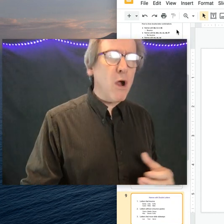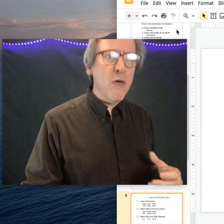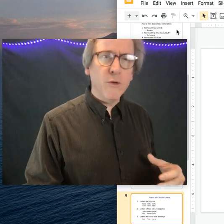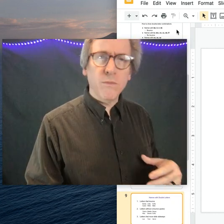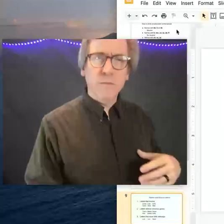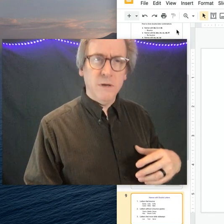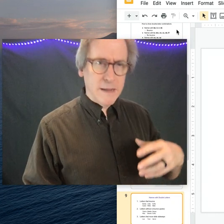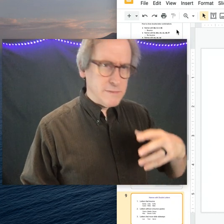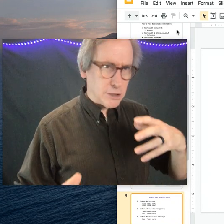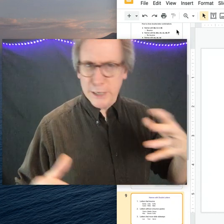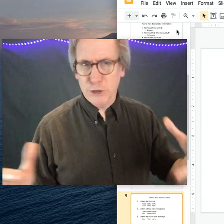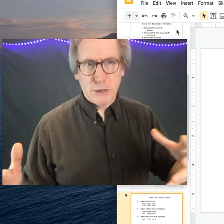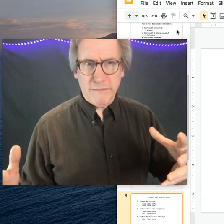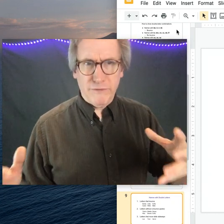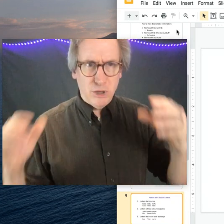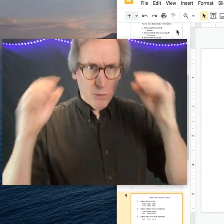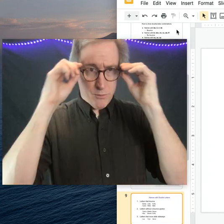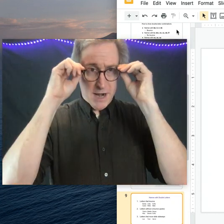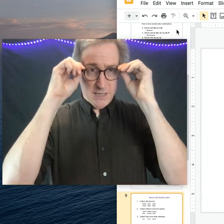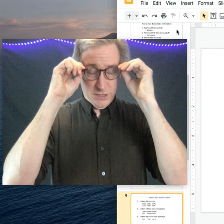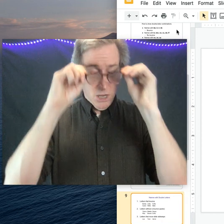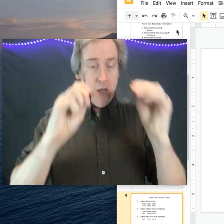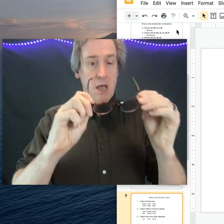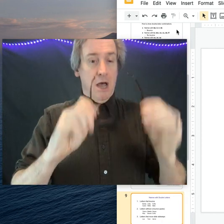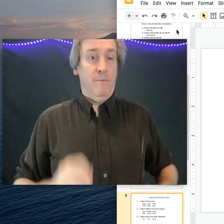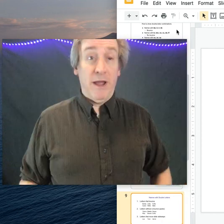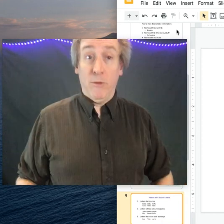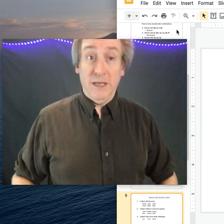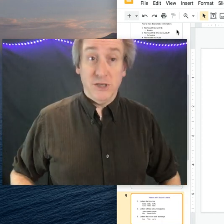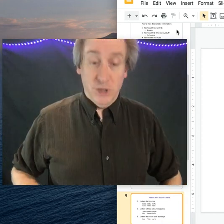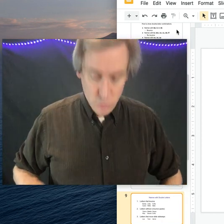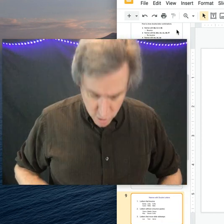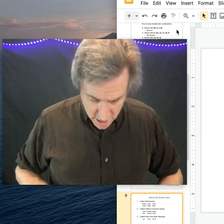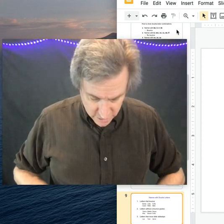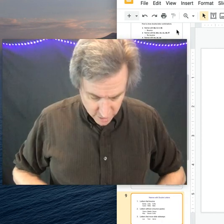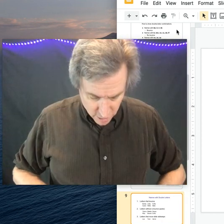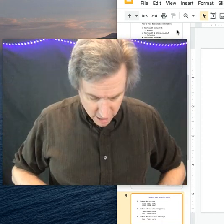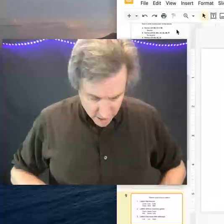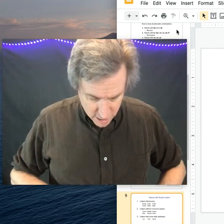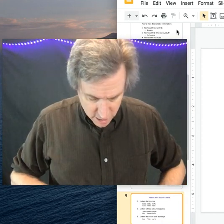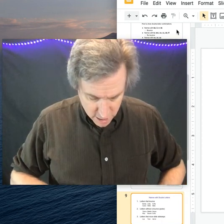If there are other names that are in your life that you want to practice, by all means do.